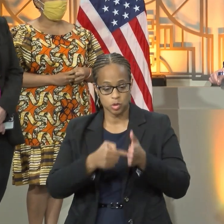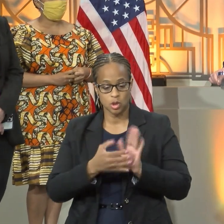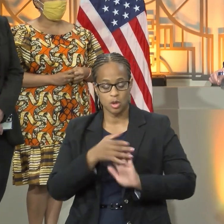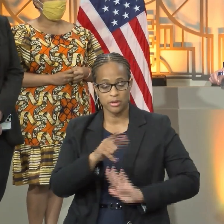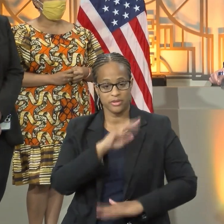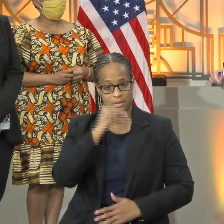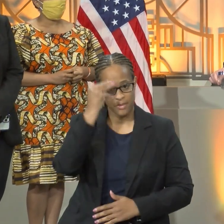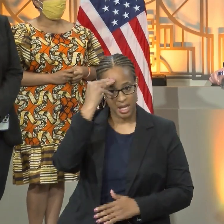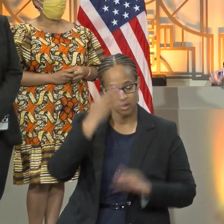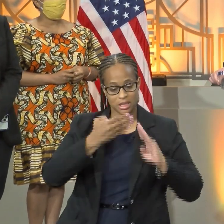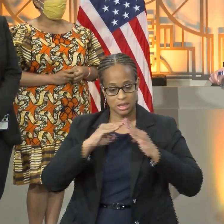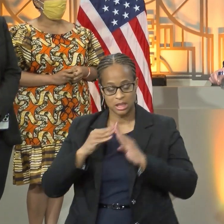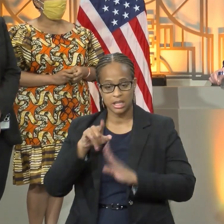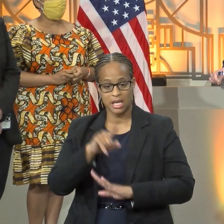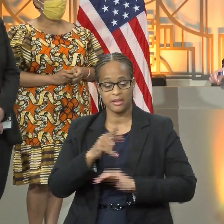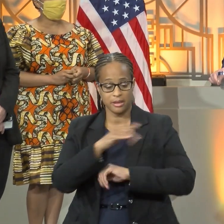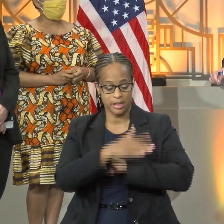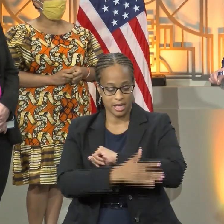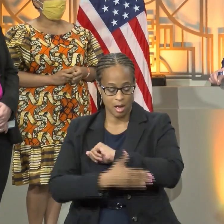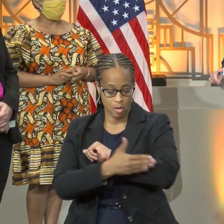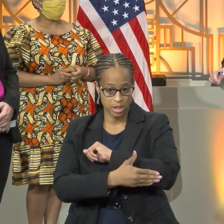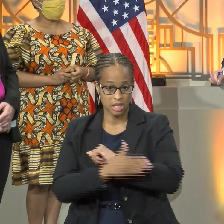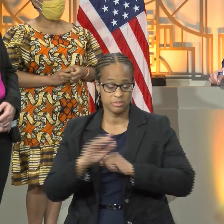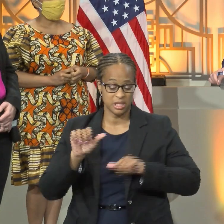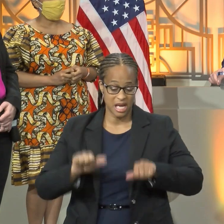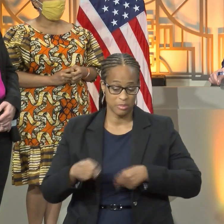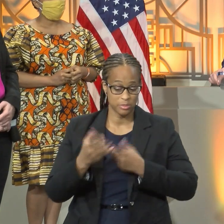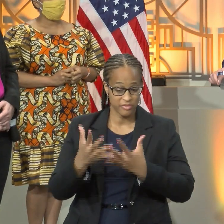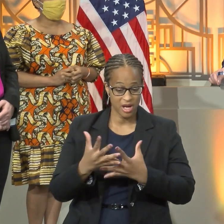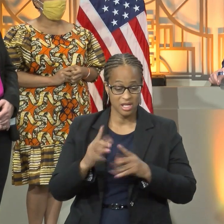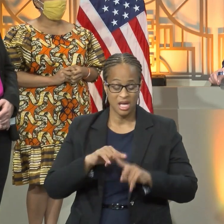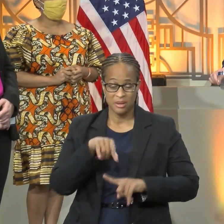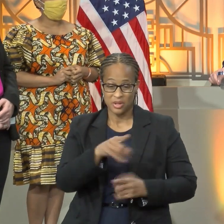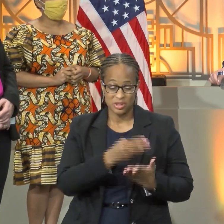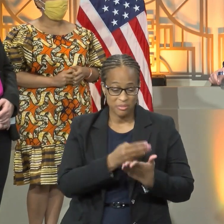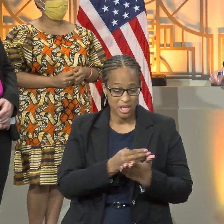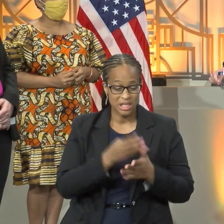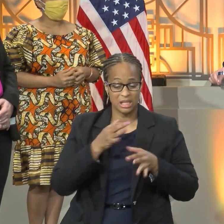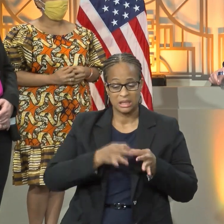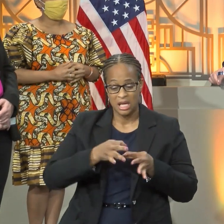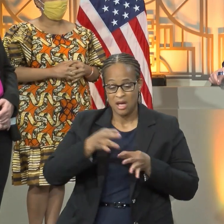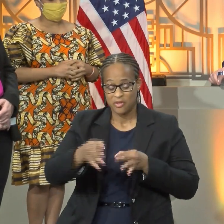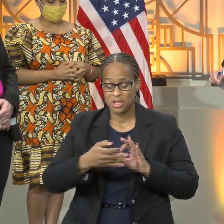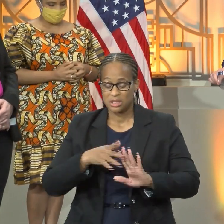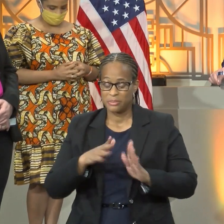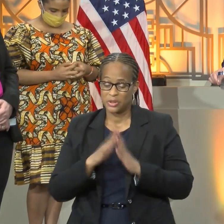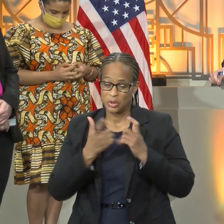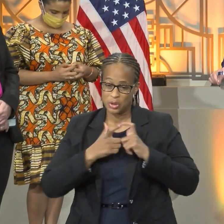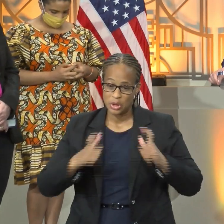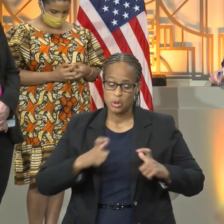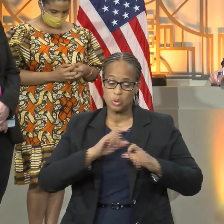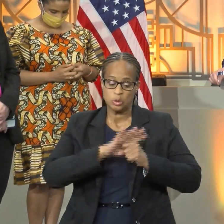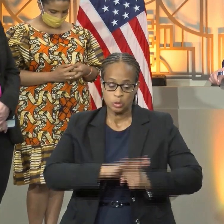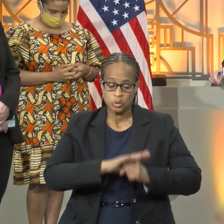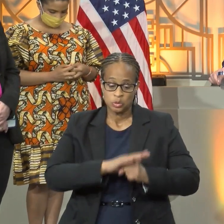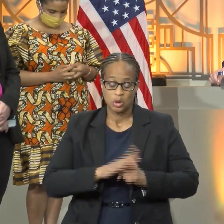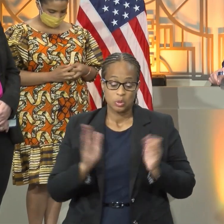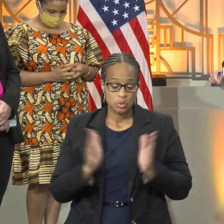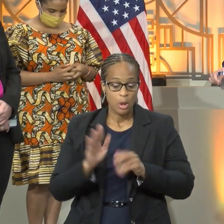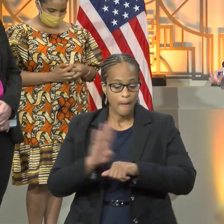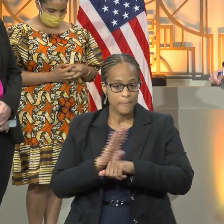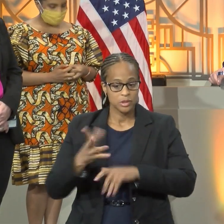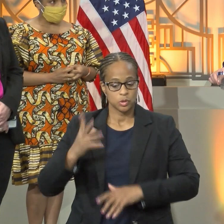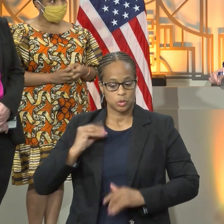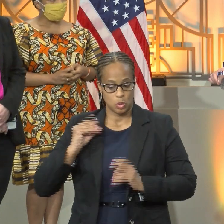and county have been able to provide. But those contributions and deferrals have put a huge strain on the small business owners who